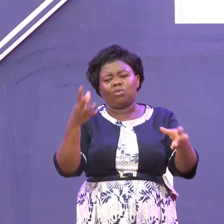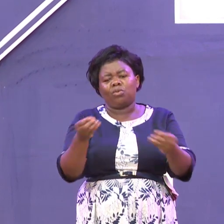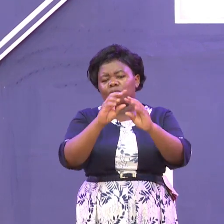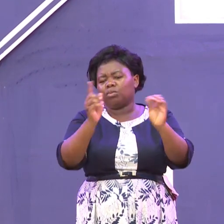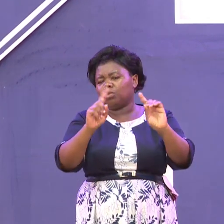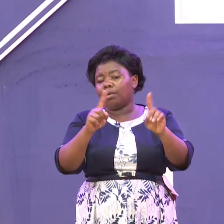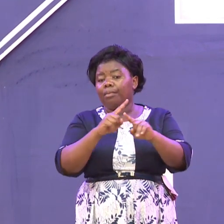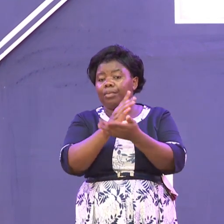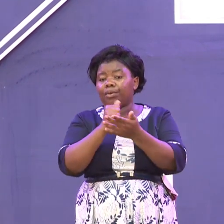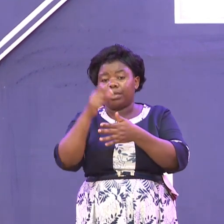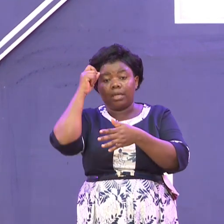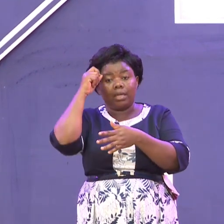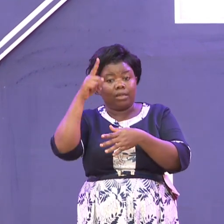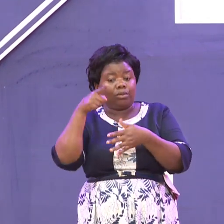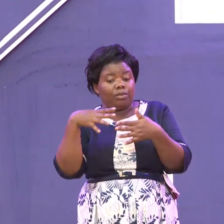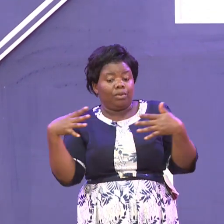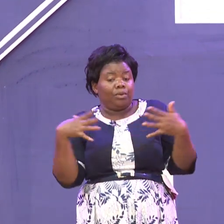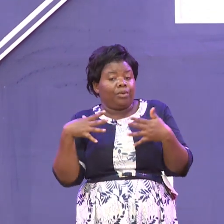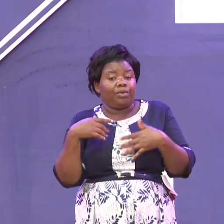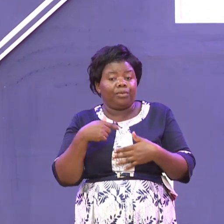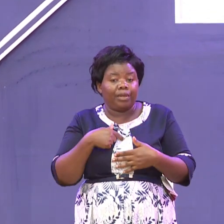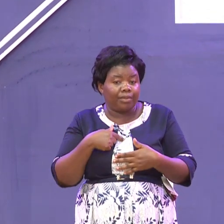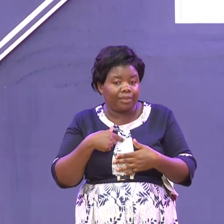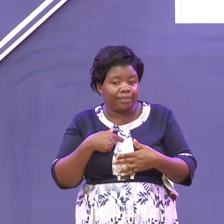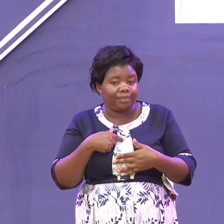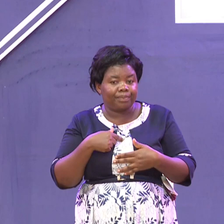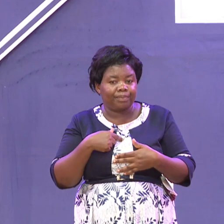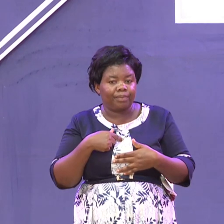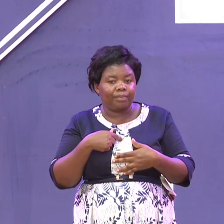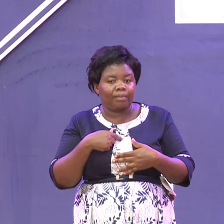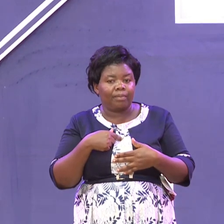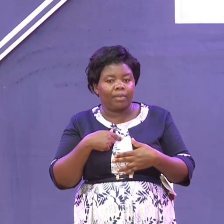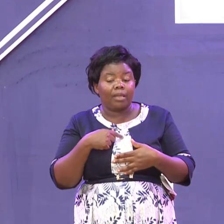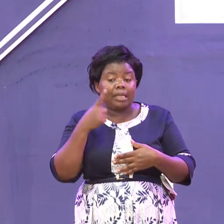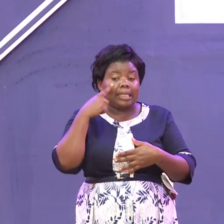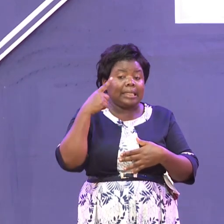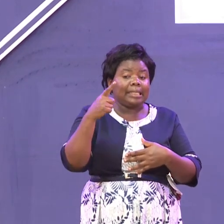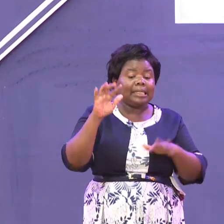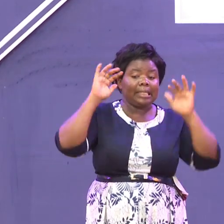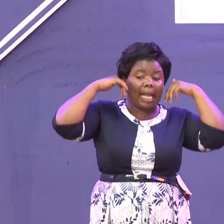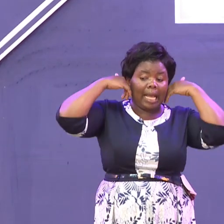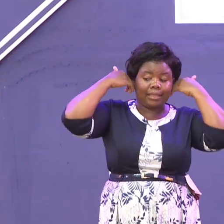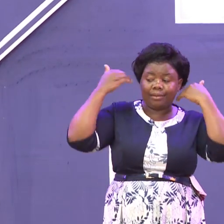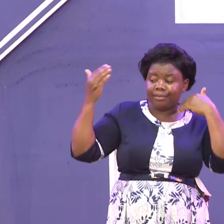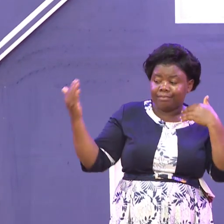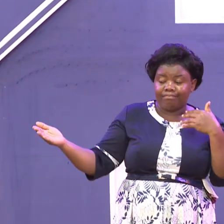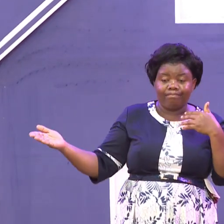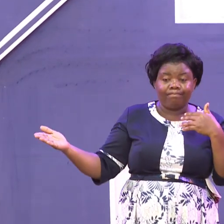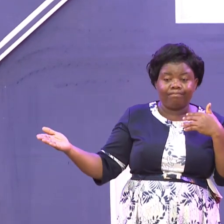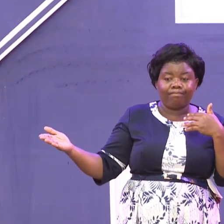the voice told him that stop it, I have gotten to know that you fear me. Look, there is a